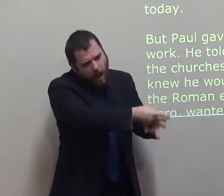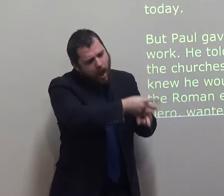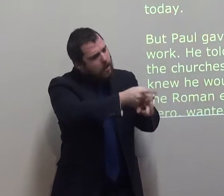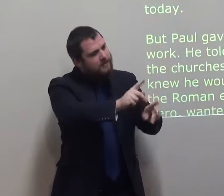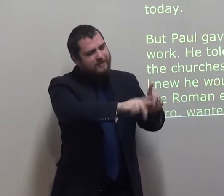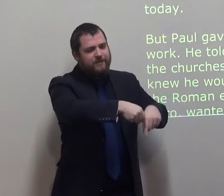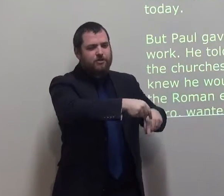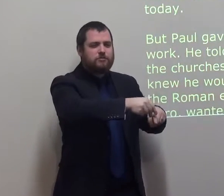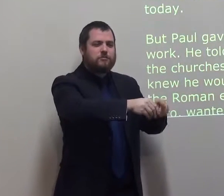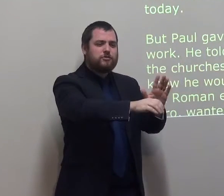Why?